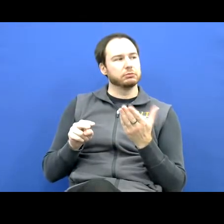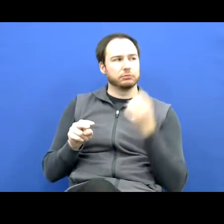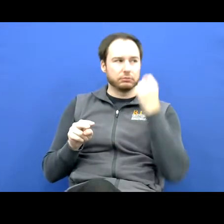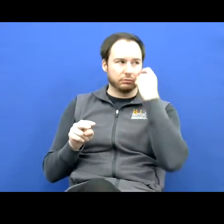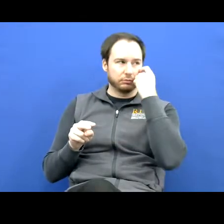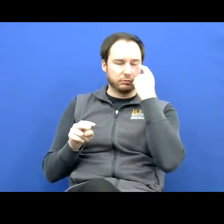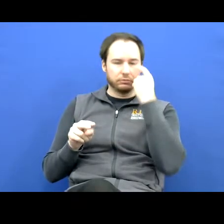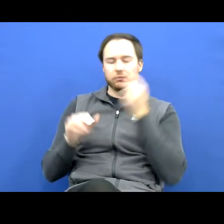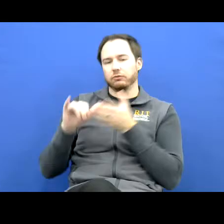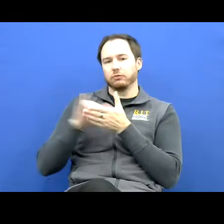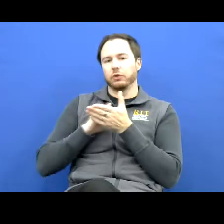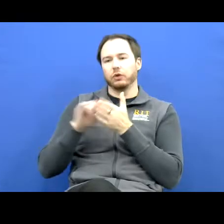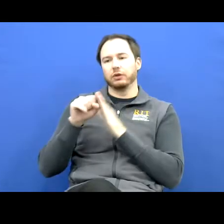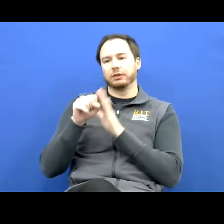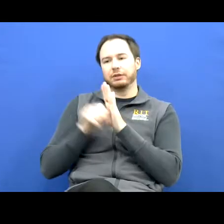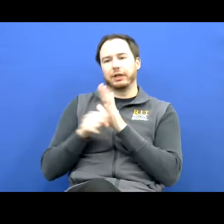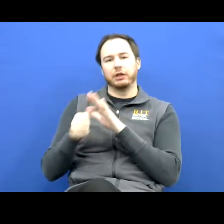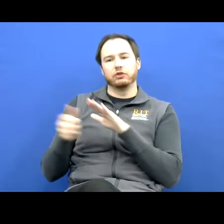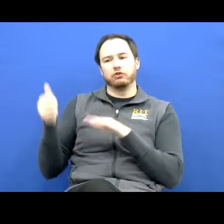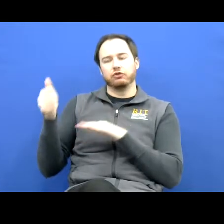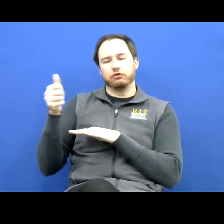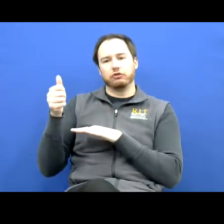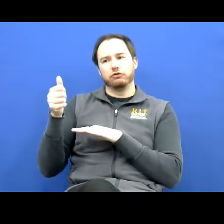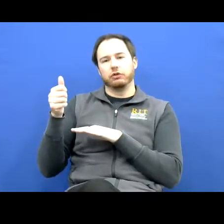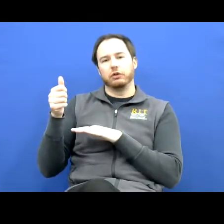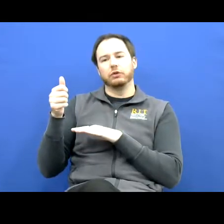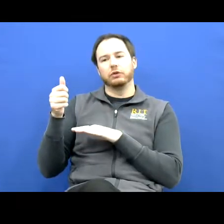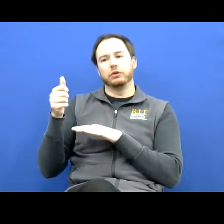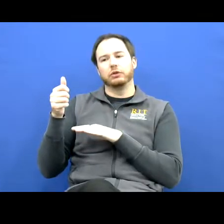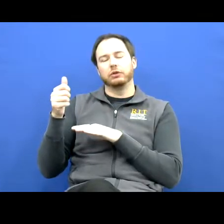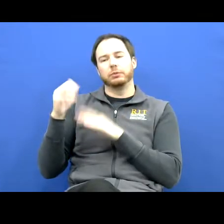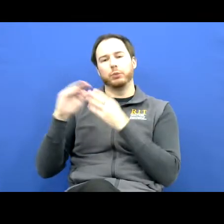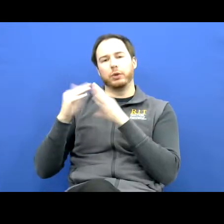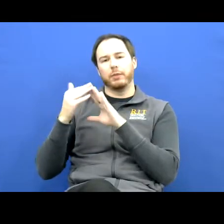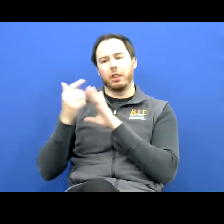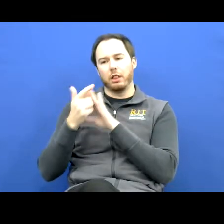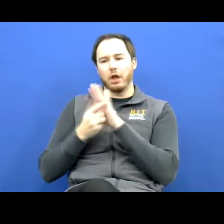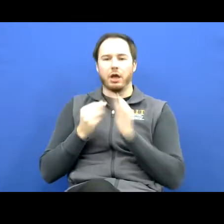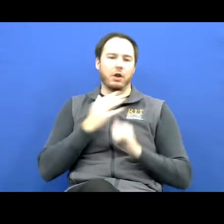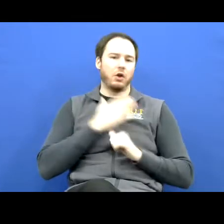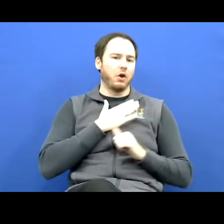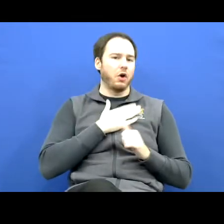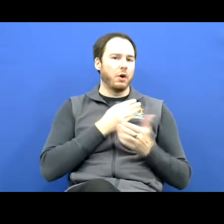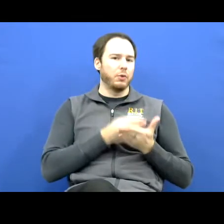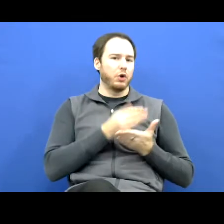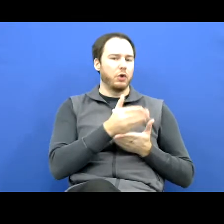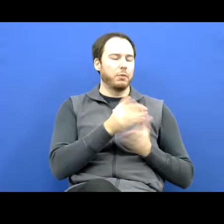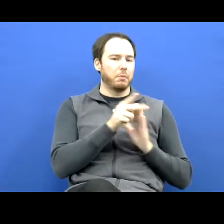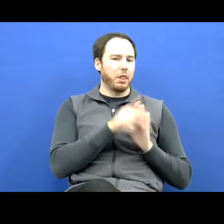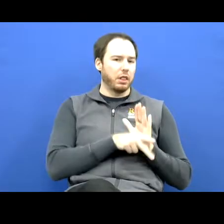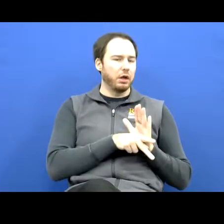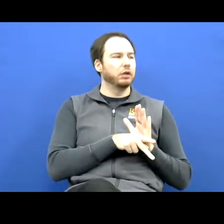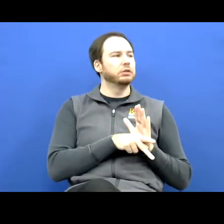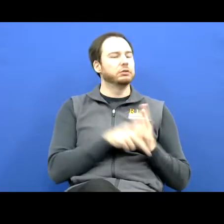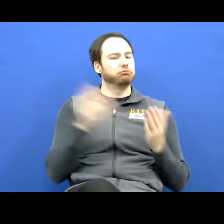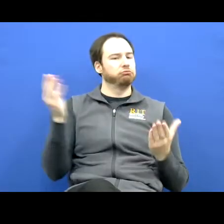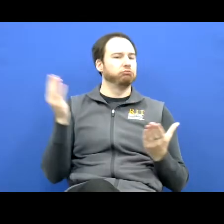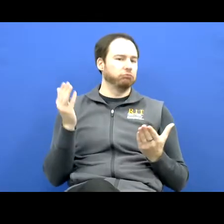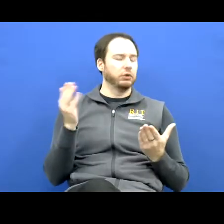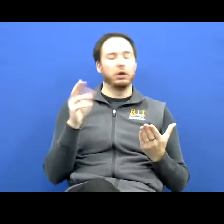New York State General Municipal Law, as well as our own procurement policy. And although